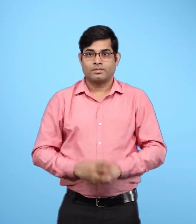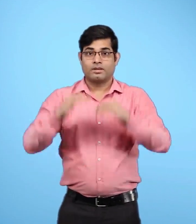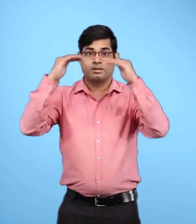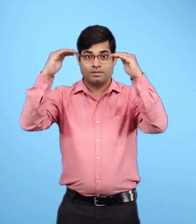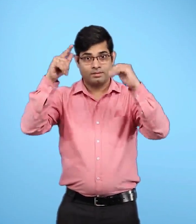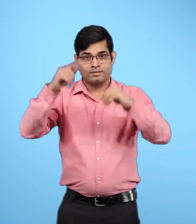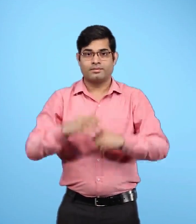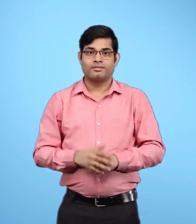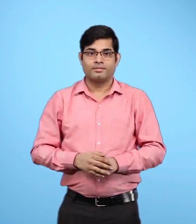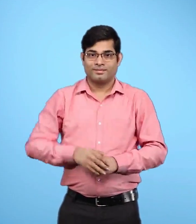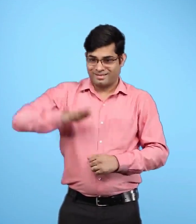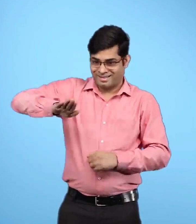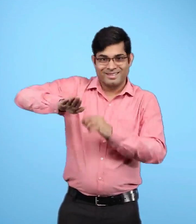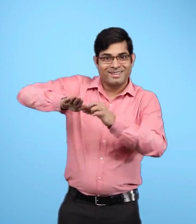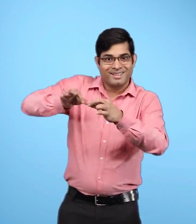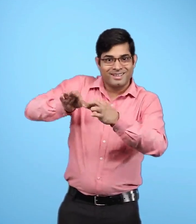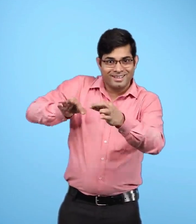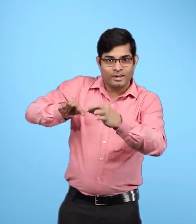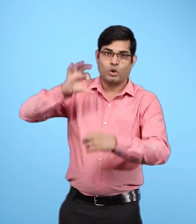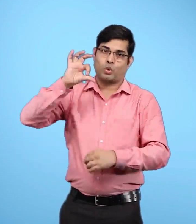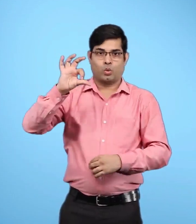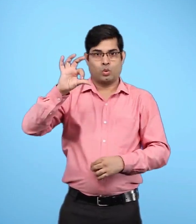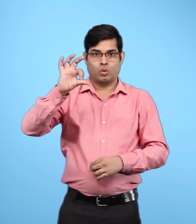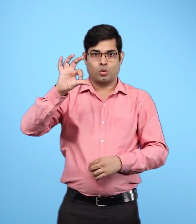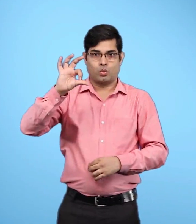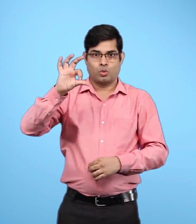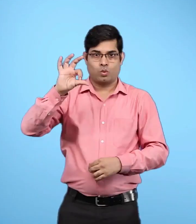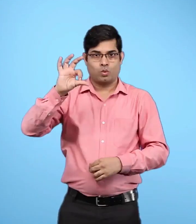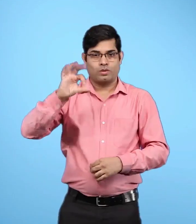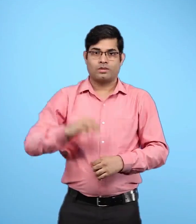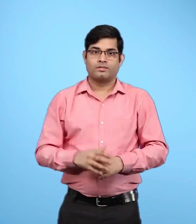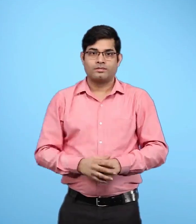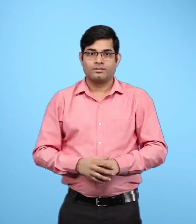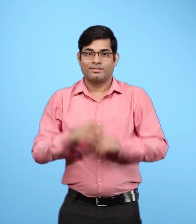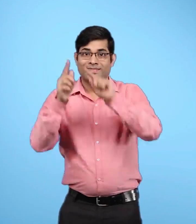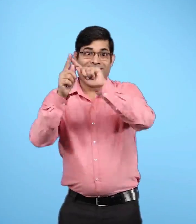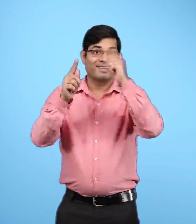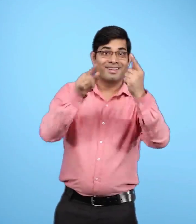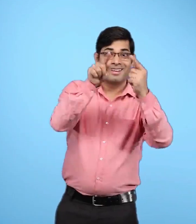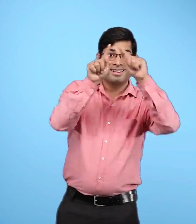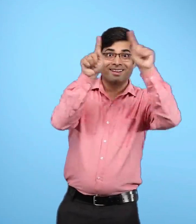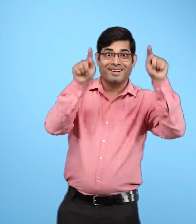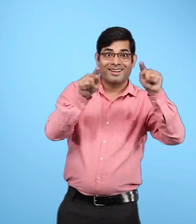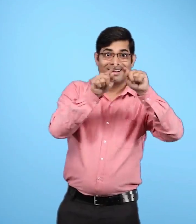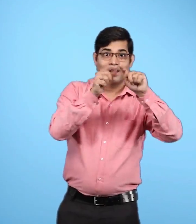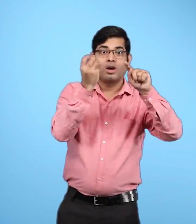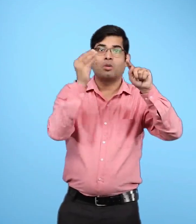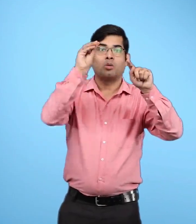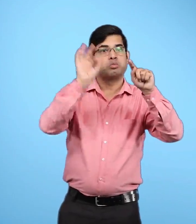Row 1. Column 1 has shoe size number 9. Column 2 has empty space for writing the